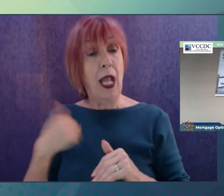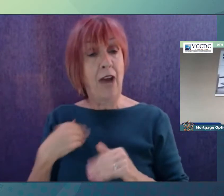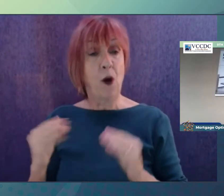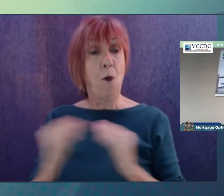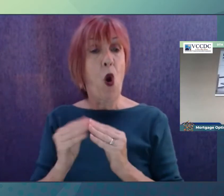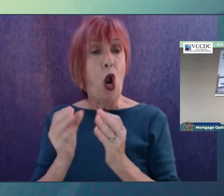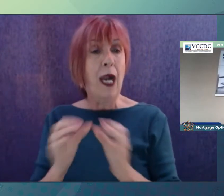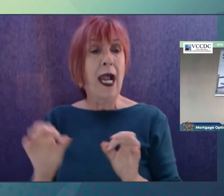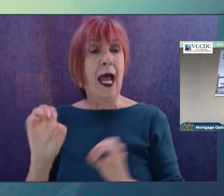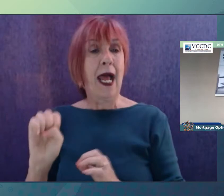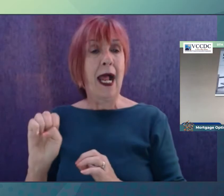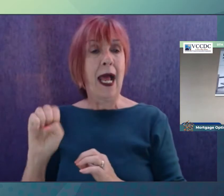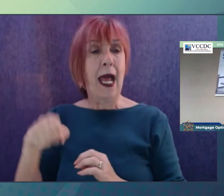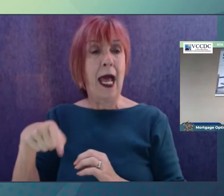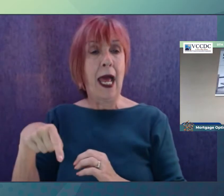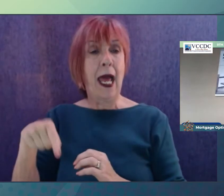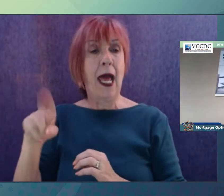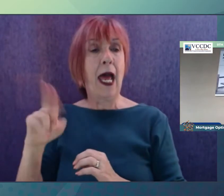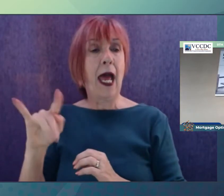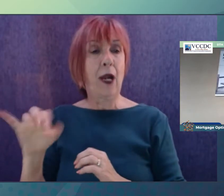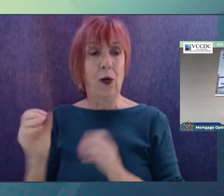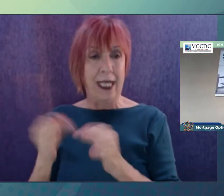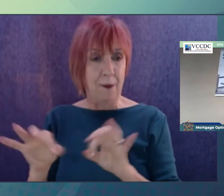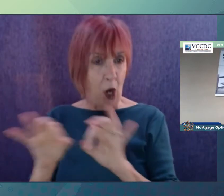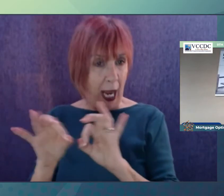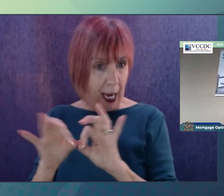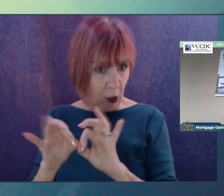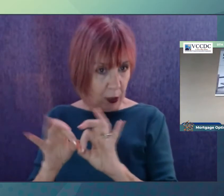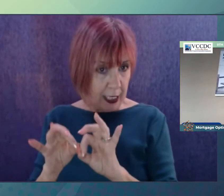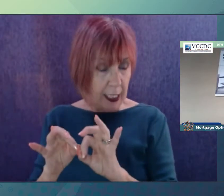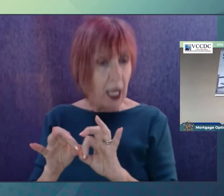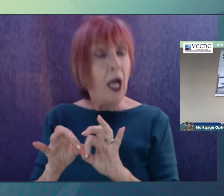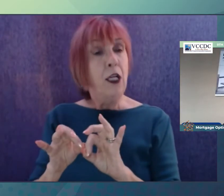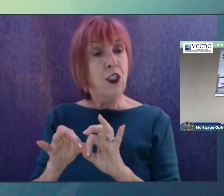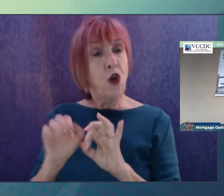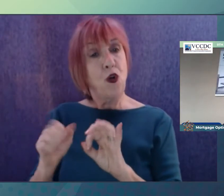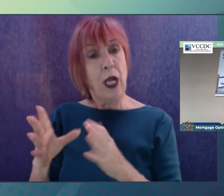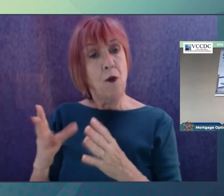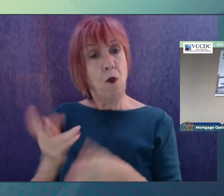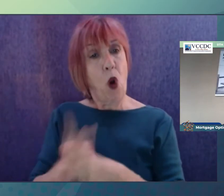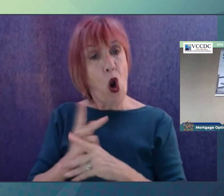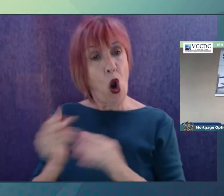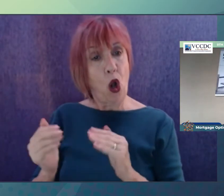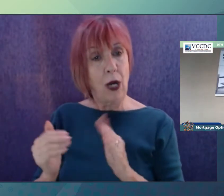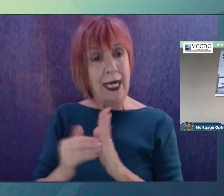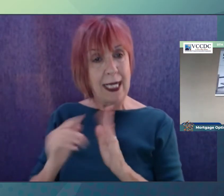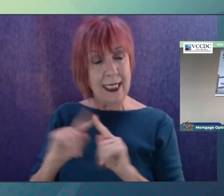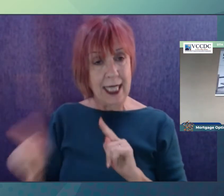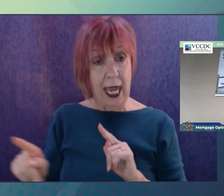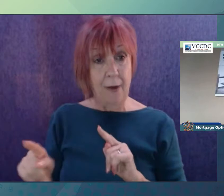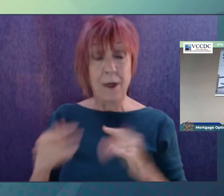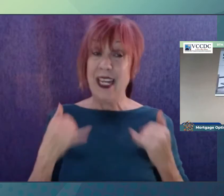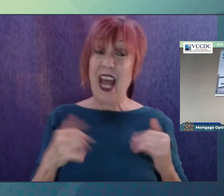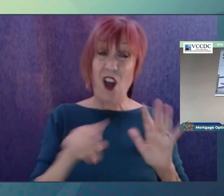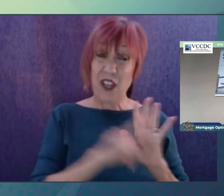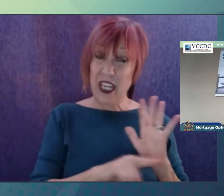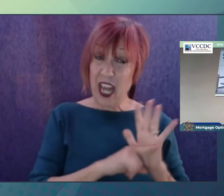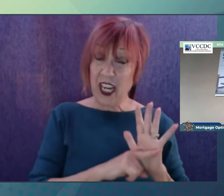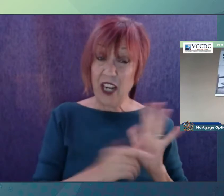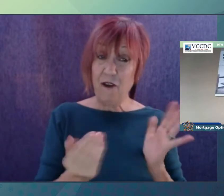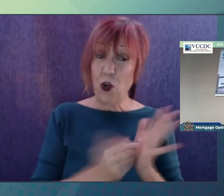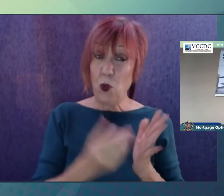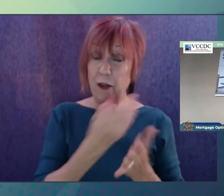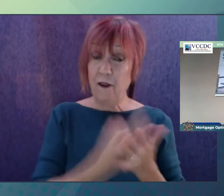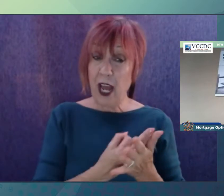provide access to some of that equity, giving you a safety net of money. What the cons are with refinancing is that if your loan term